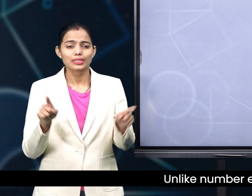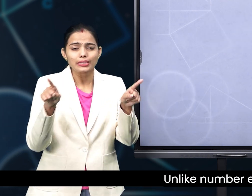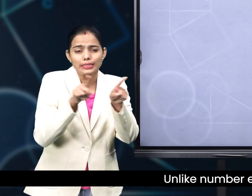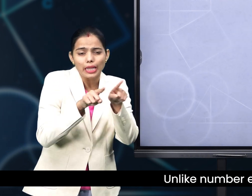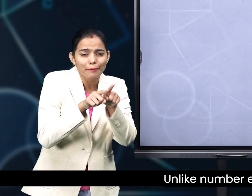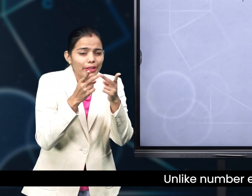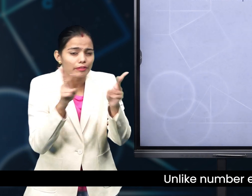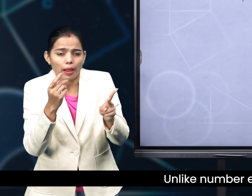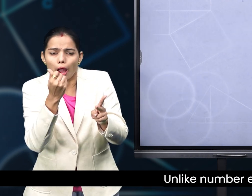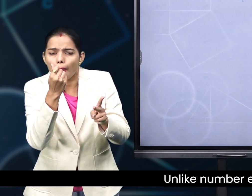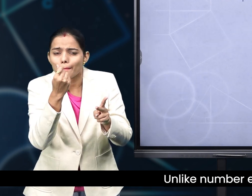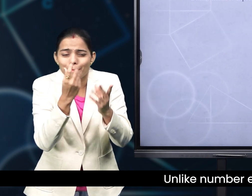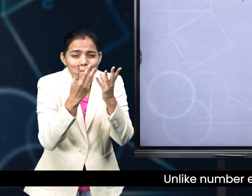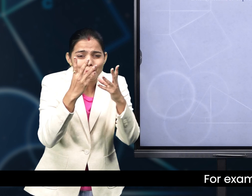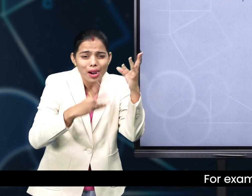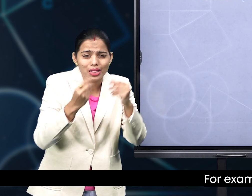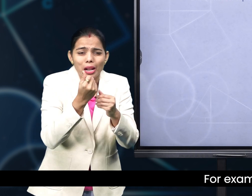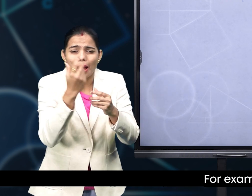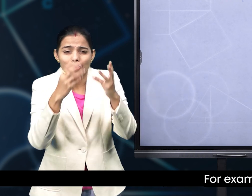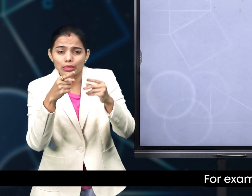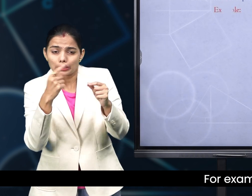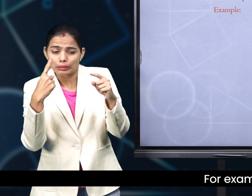Unlike number expressions, for example,